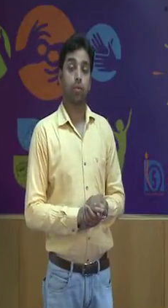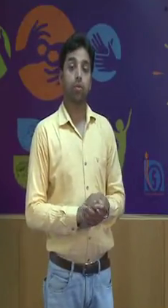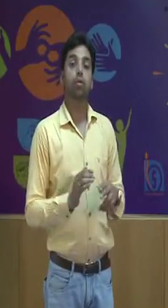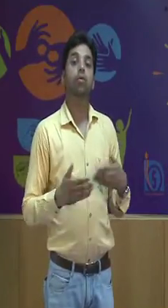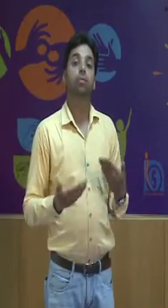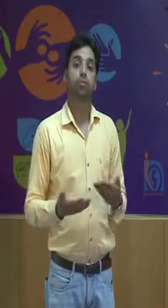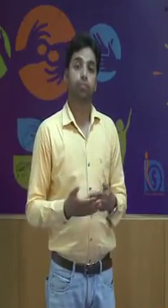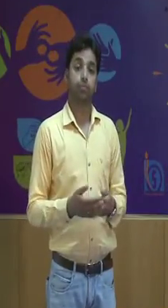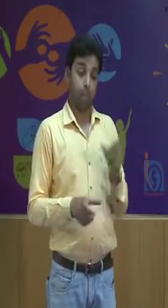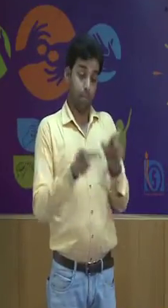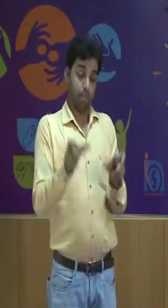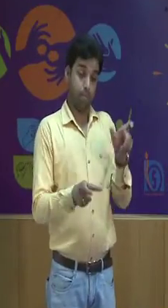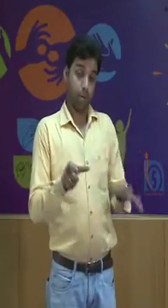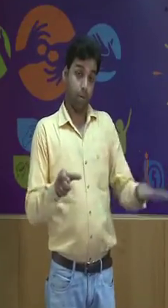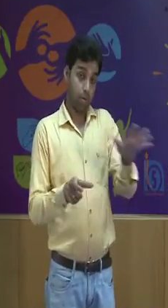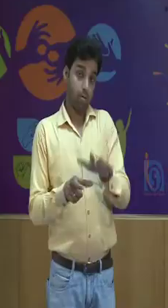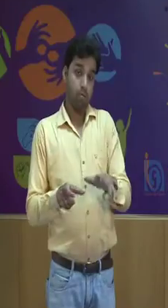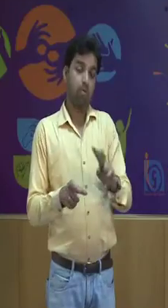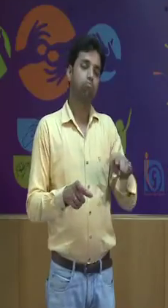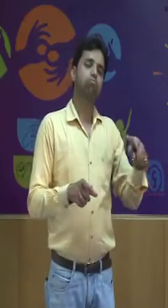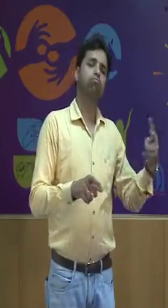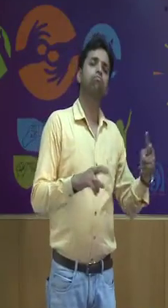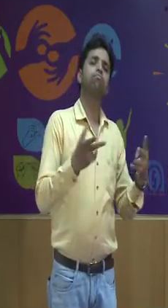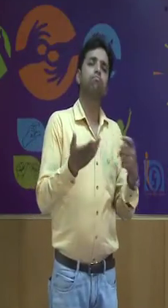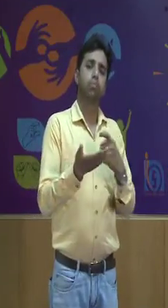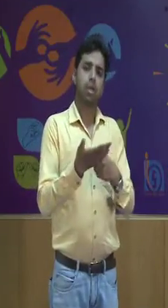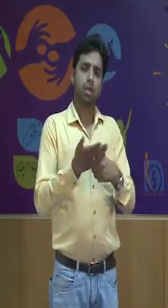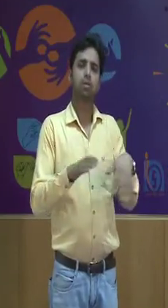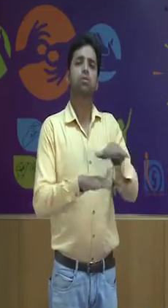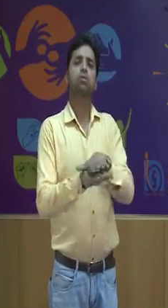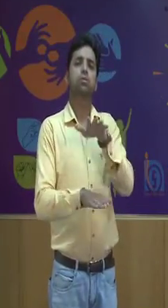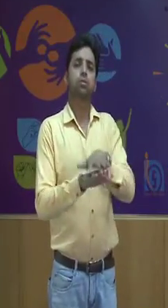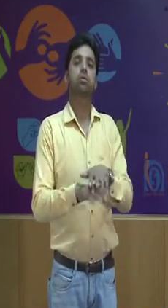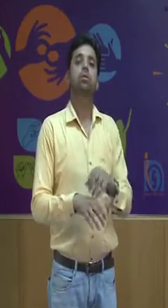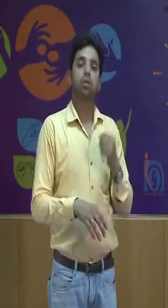Even people of other religions like Sikhs